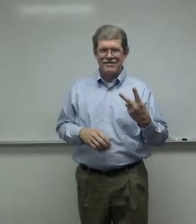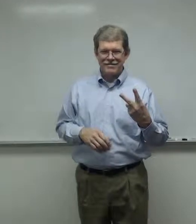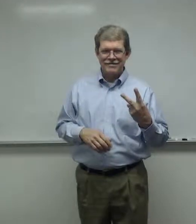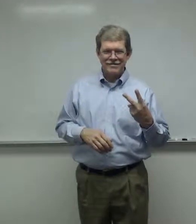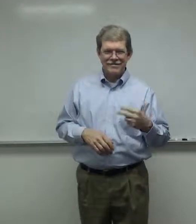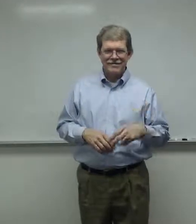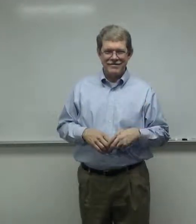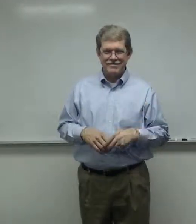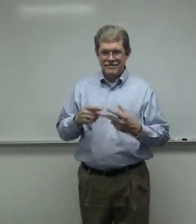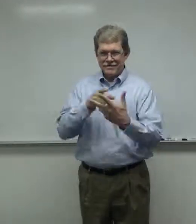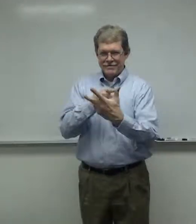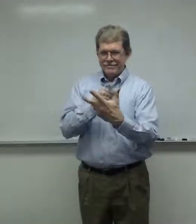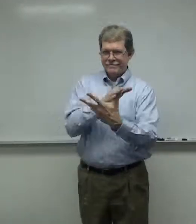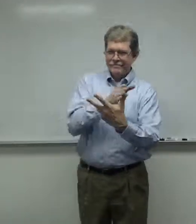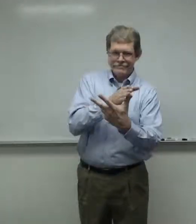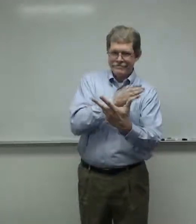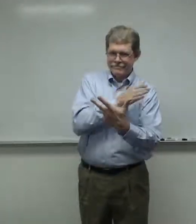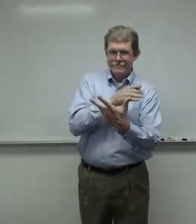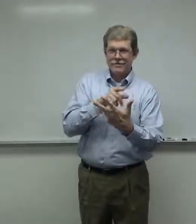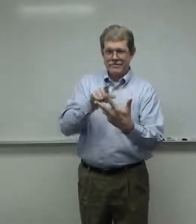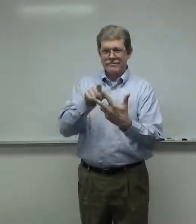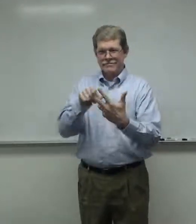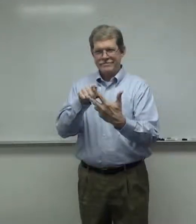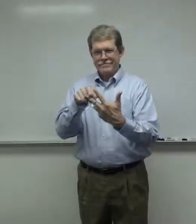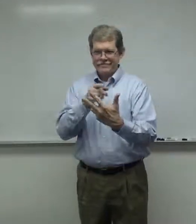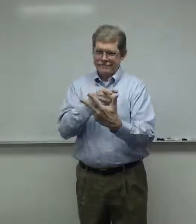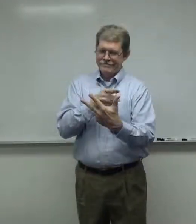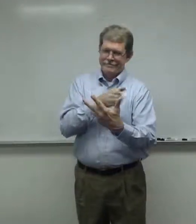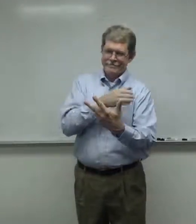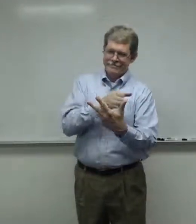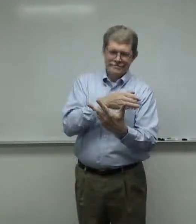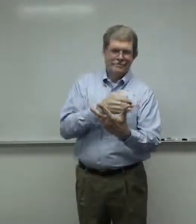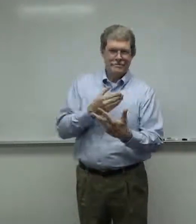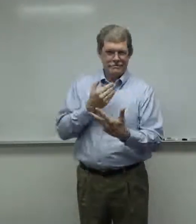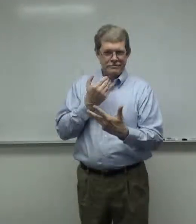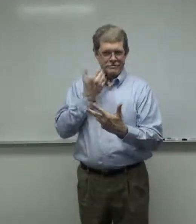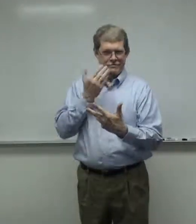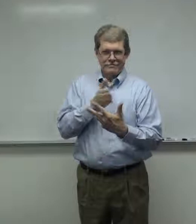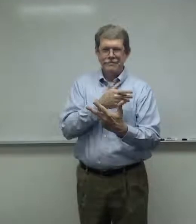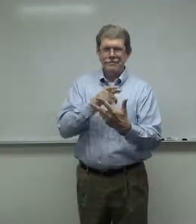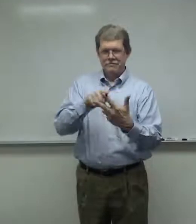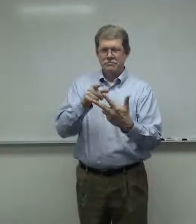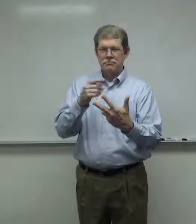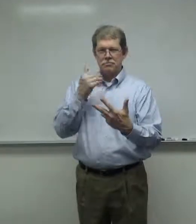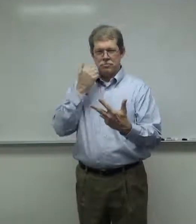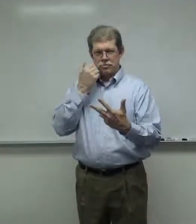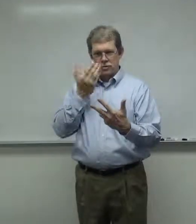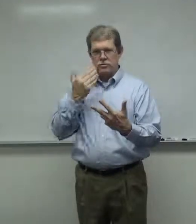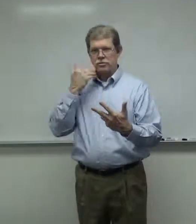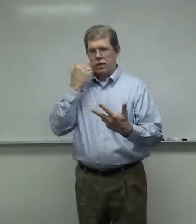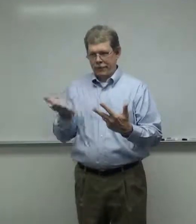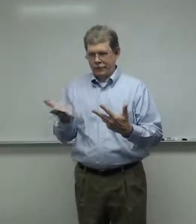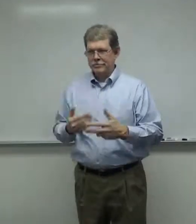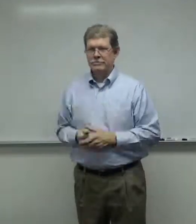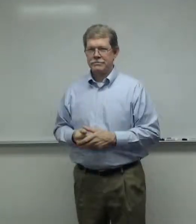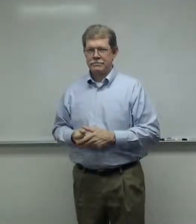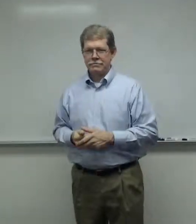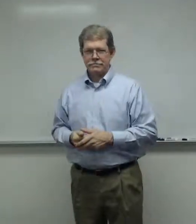you don't. Prostitutes are not two hands. Yeah. So, you know, one got one sign, the other two, shy